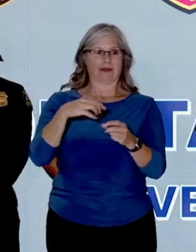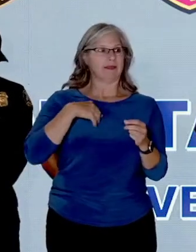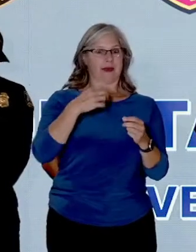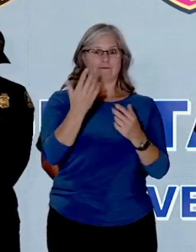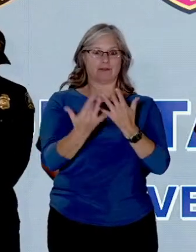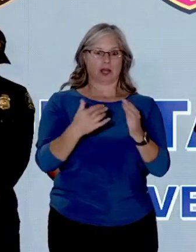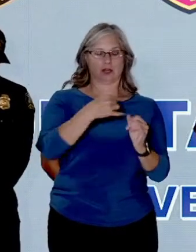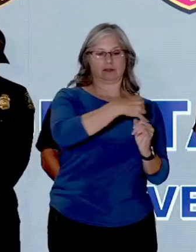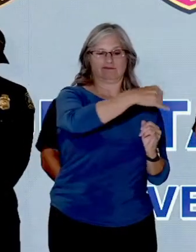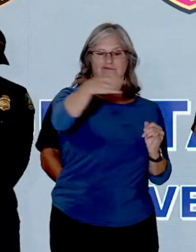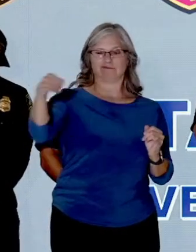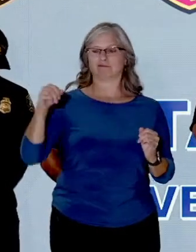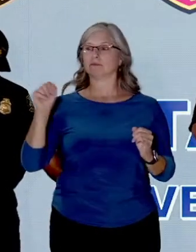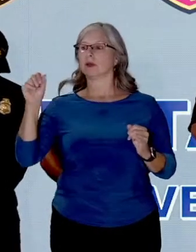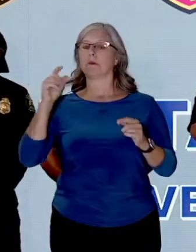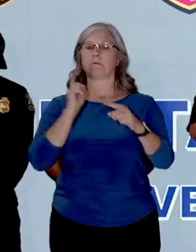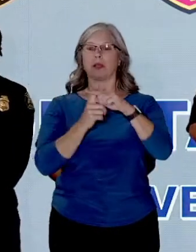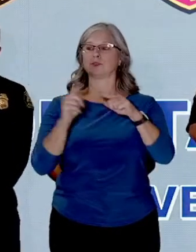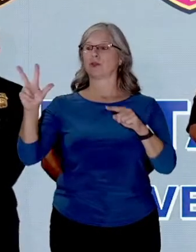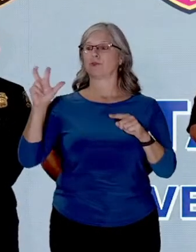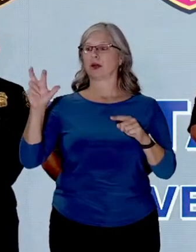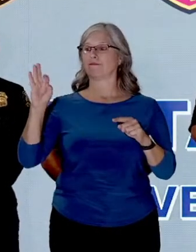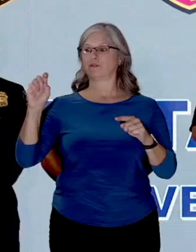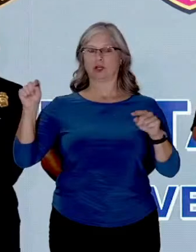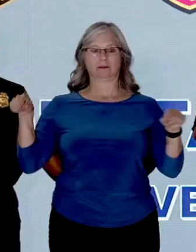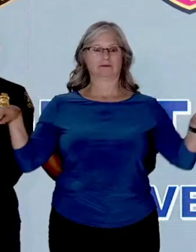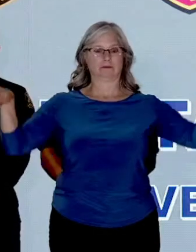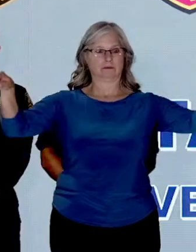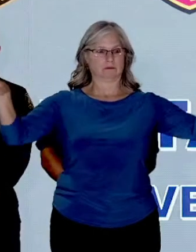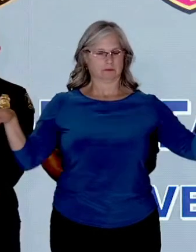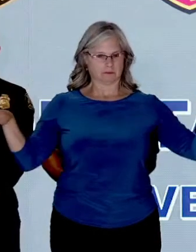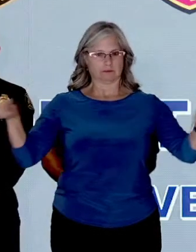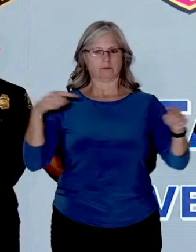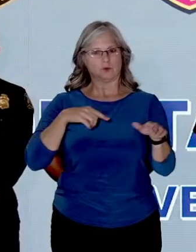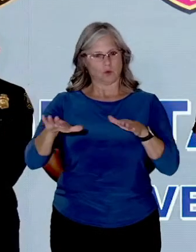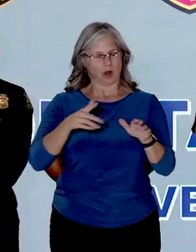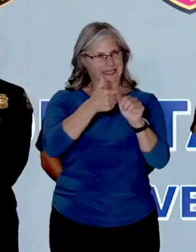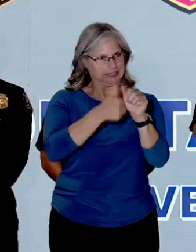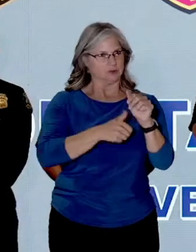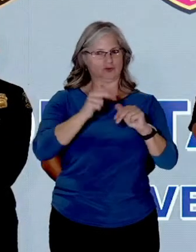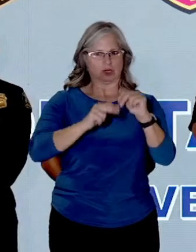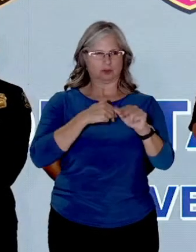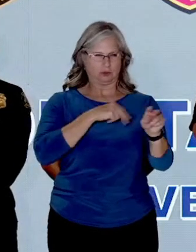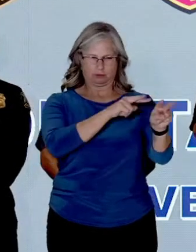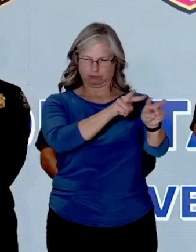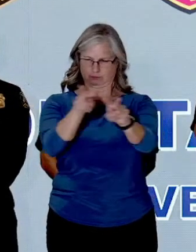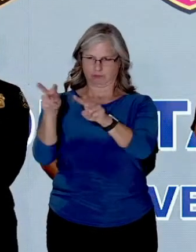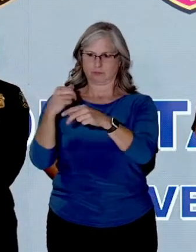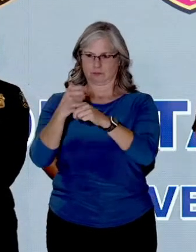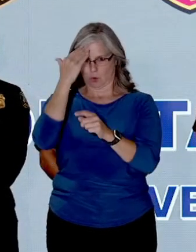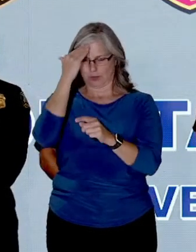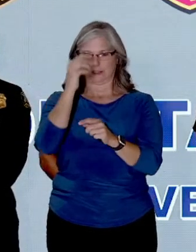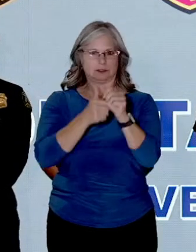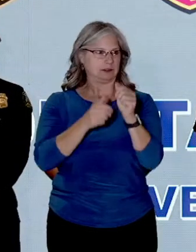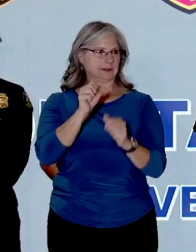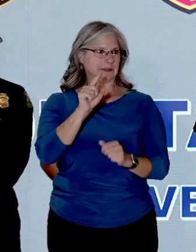and that 300 foot outside is to do a walk around every structure to determine its status.